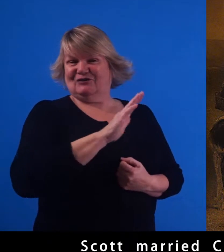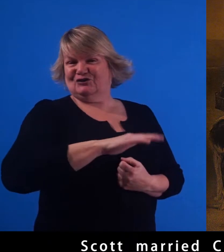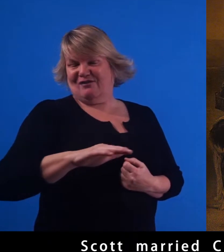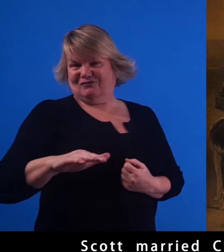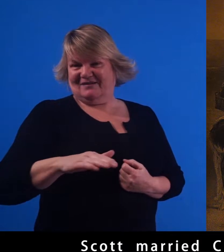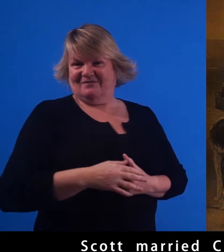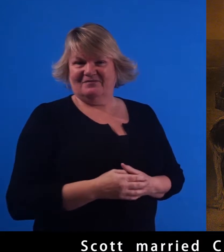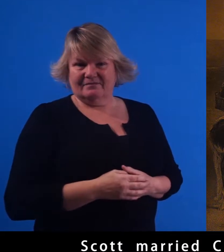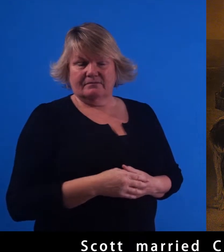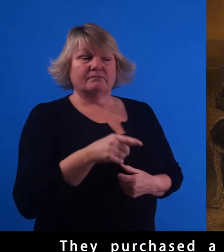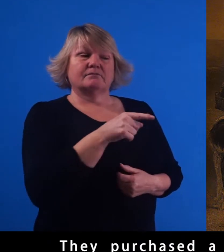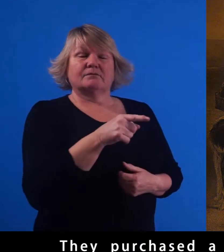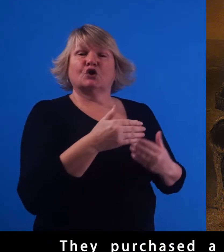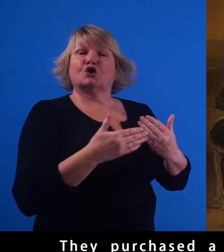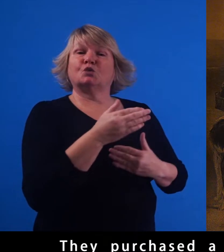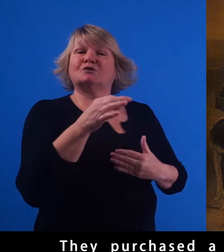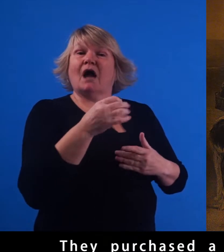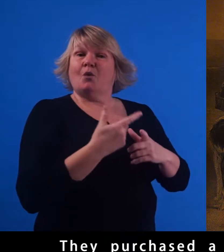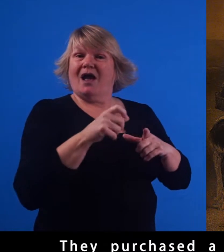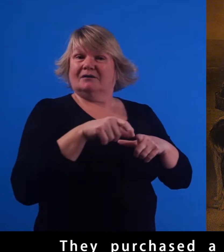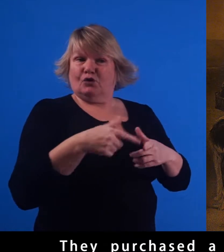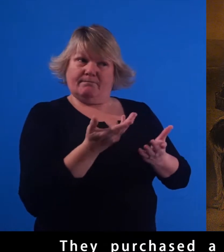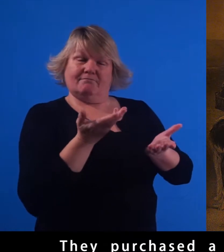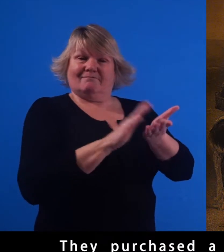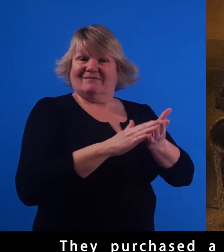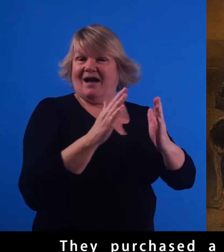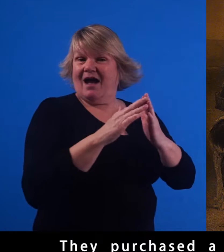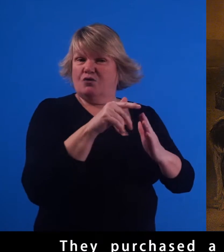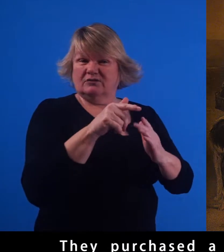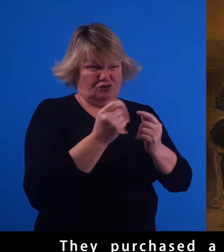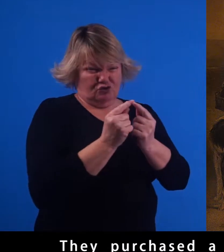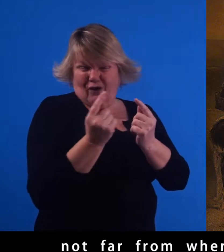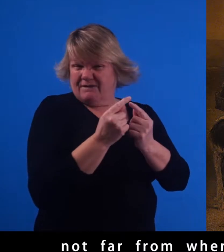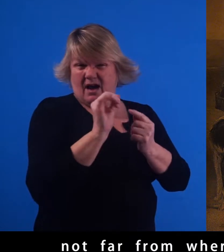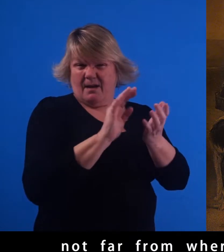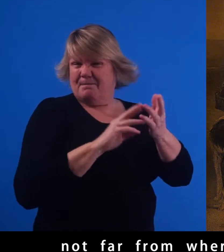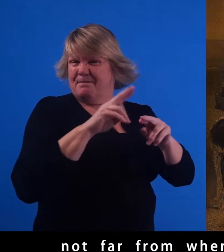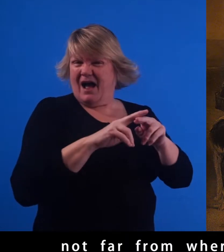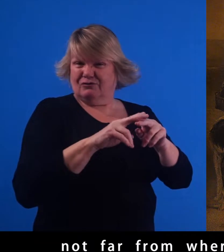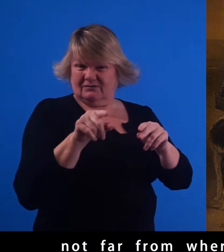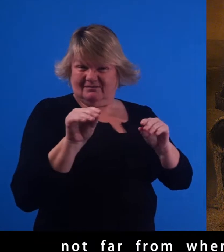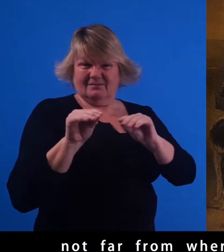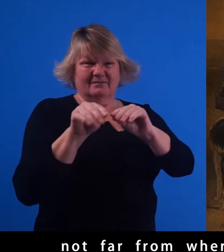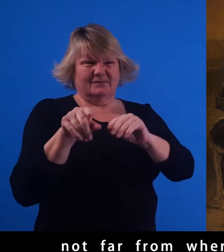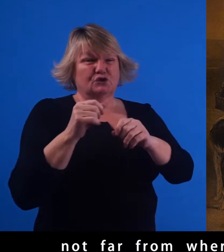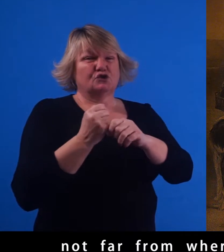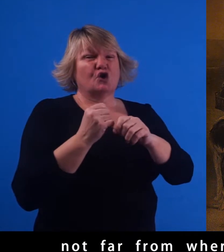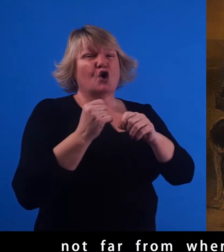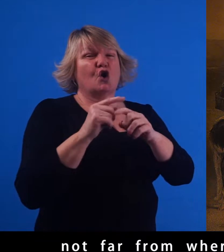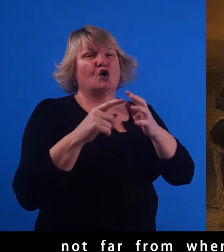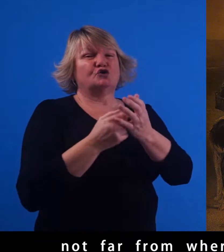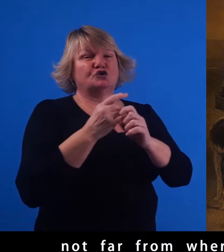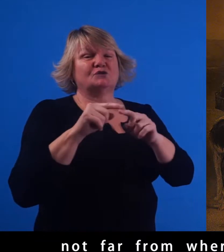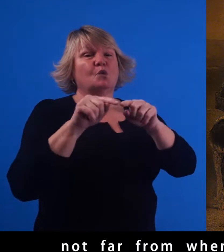5 children. They purchased a house in the New Town, not far from where his parents had moved to in